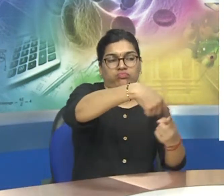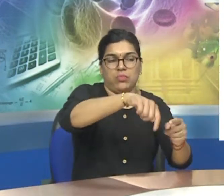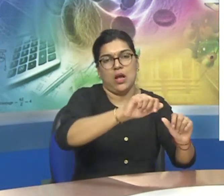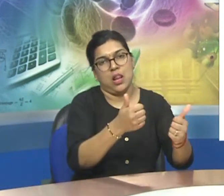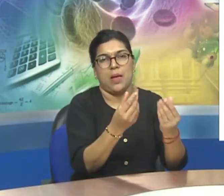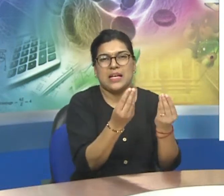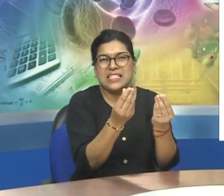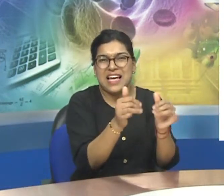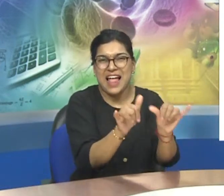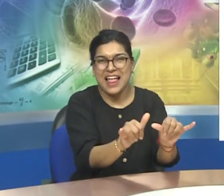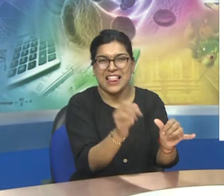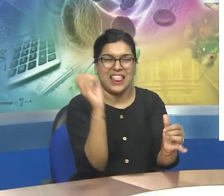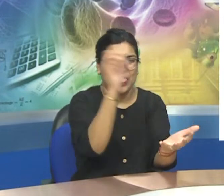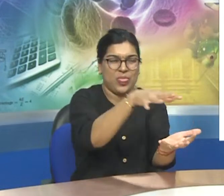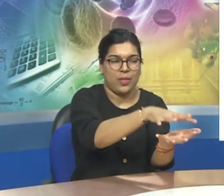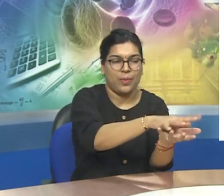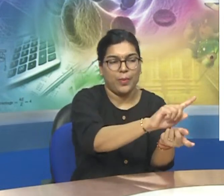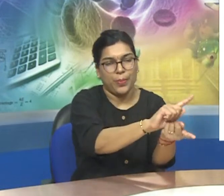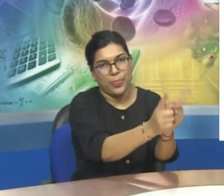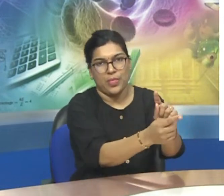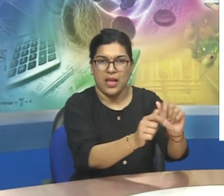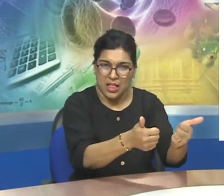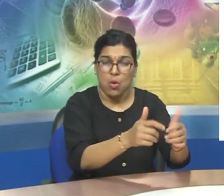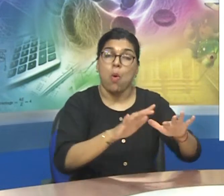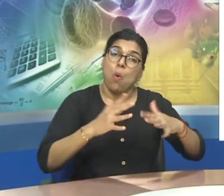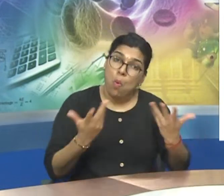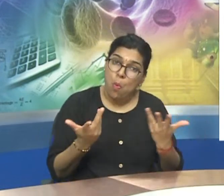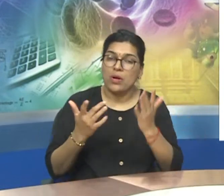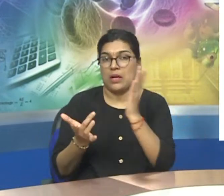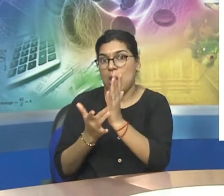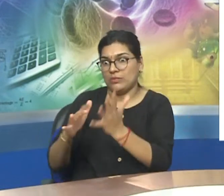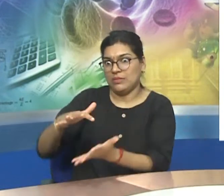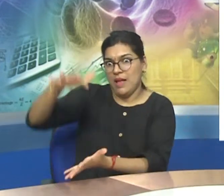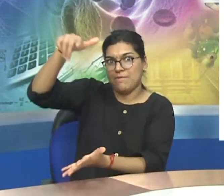to the waste material to convert that into